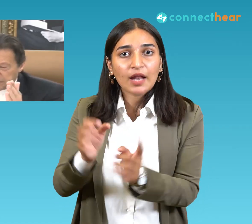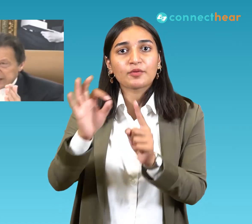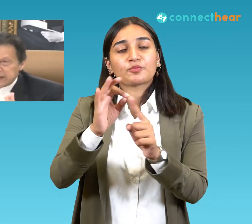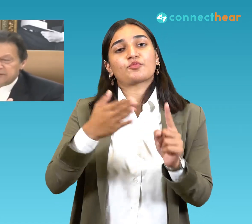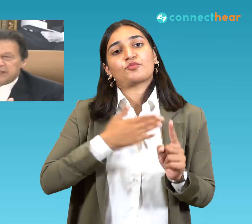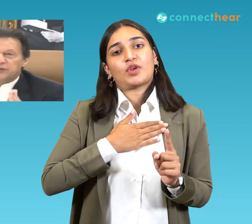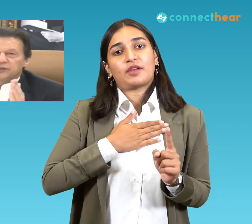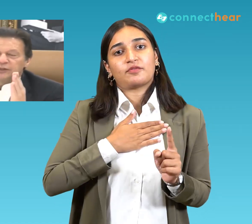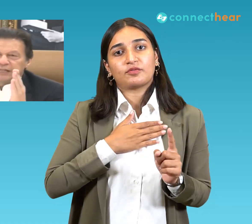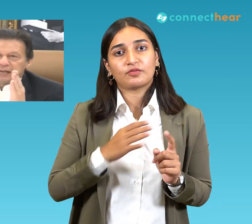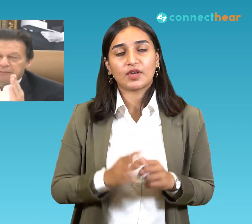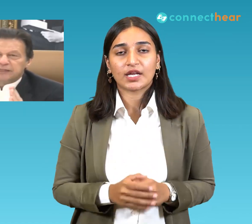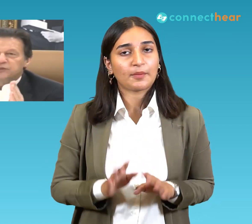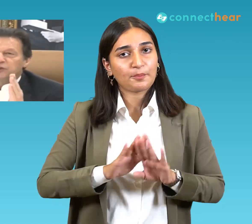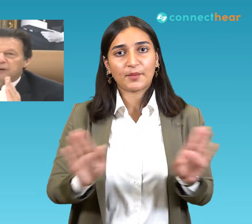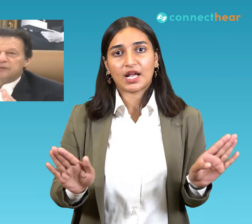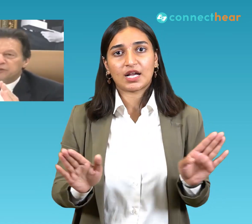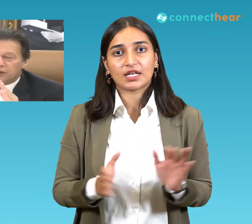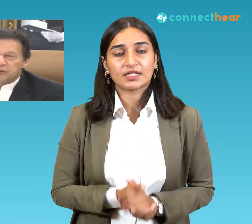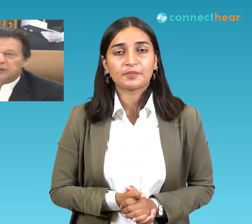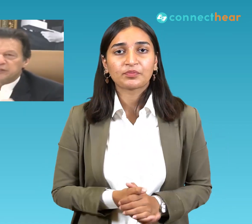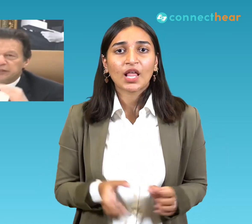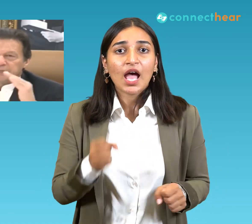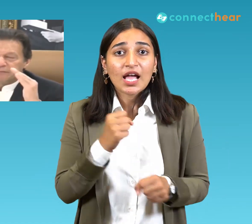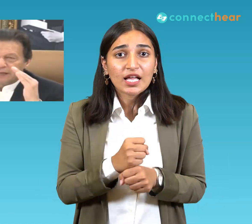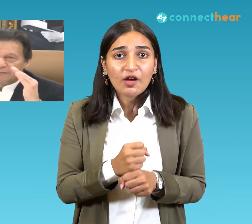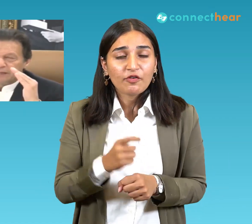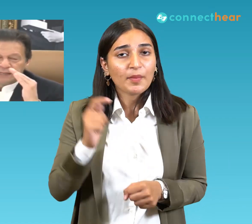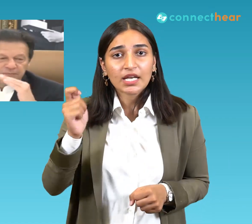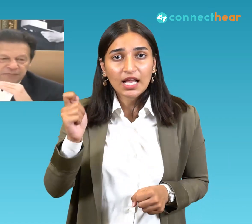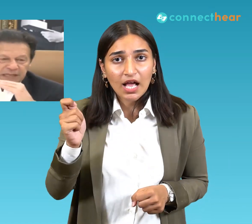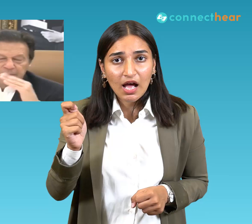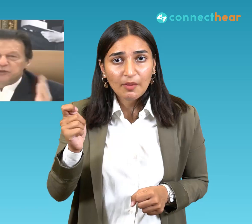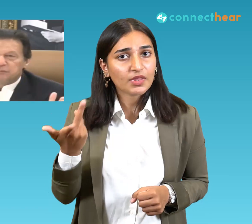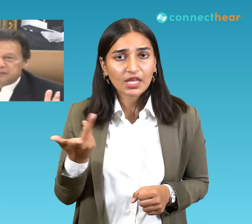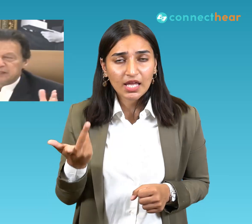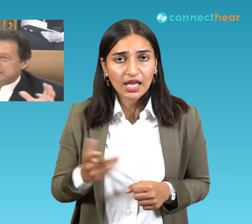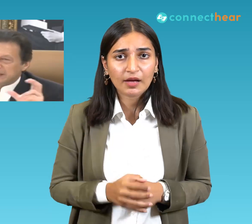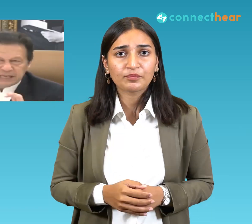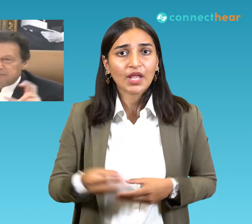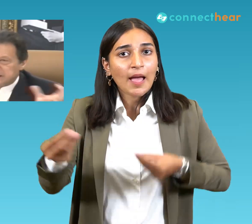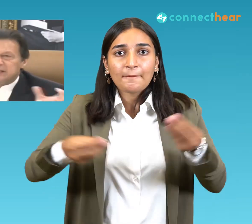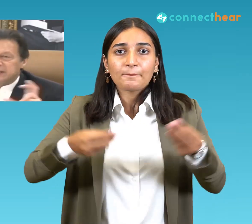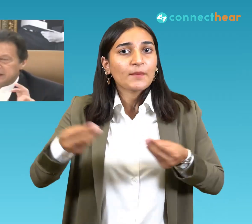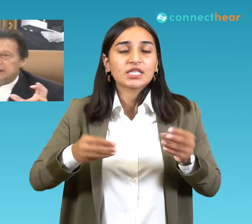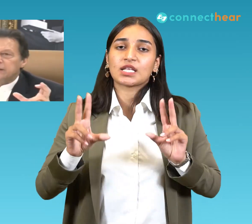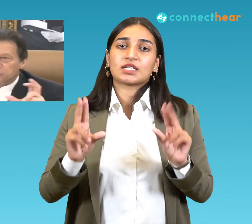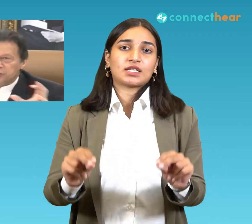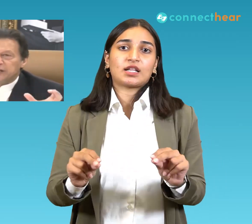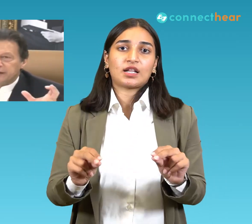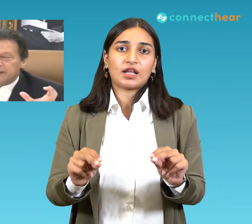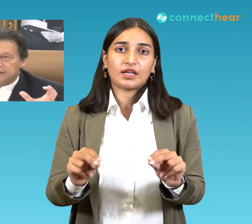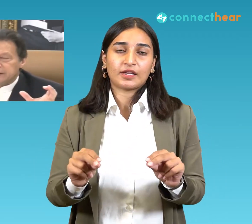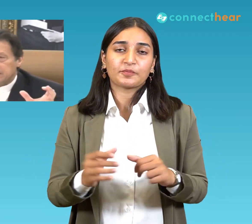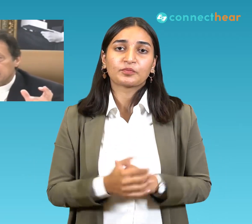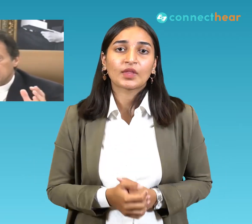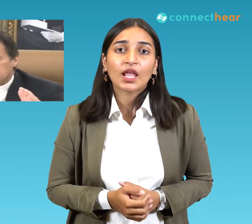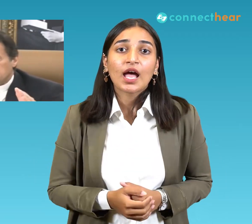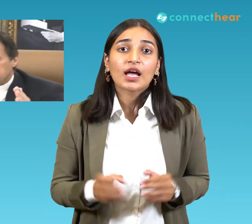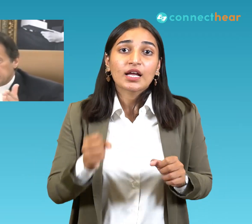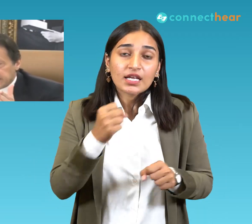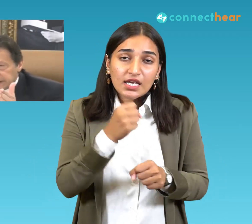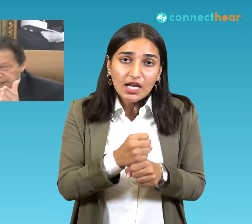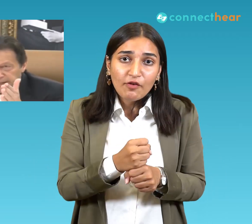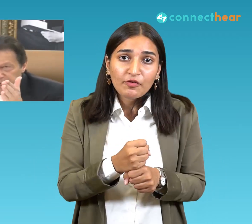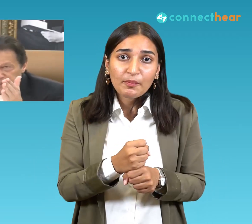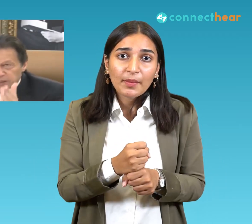We believe that, the government's job is not to actually come into business, except in certain crucial areas.